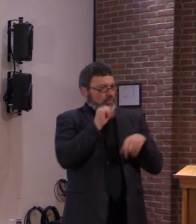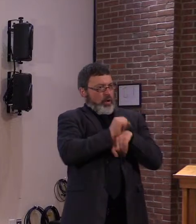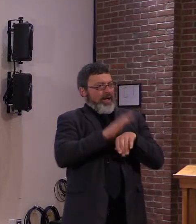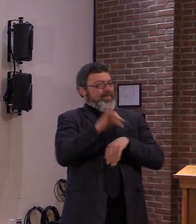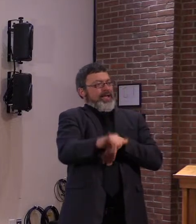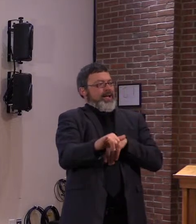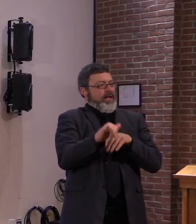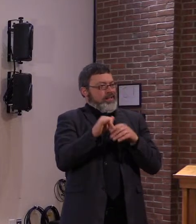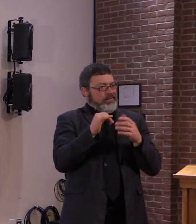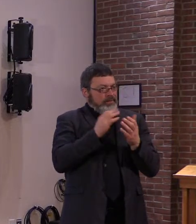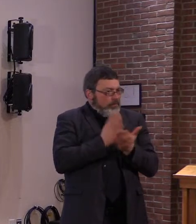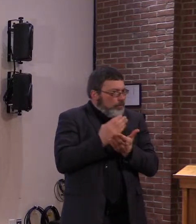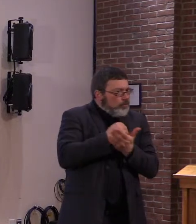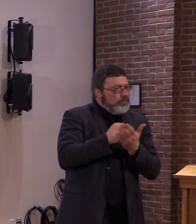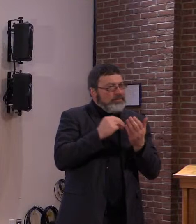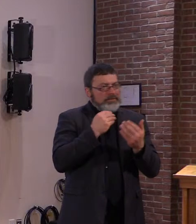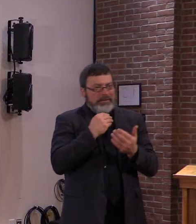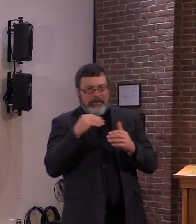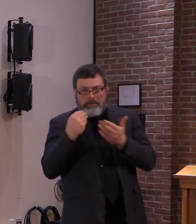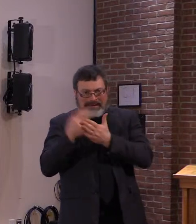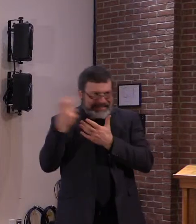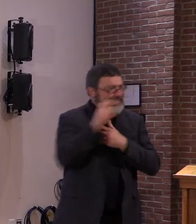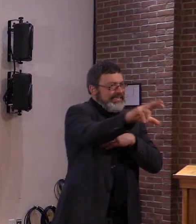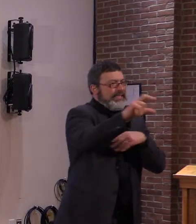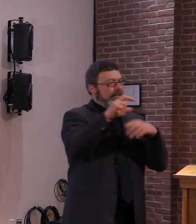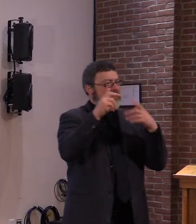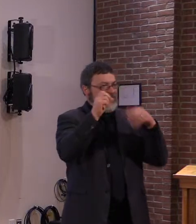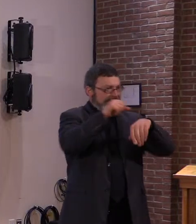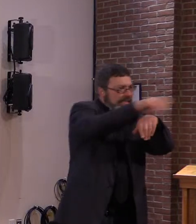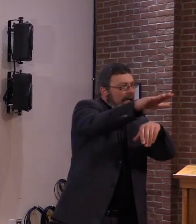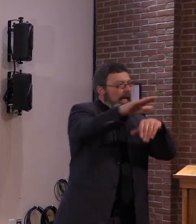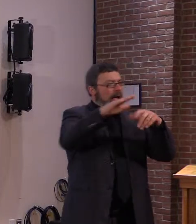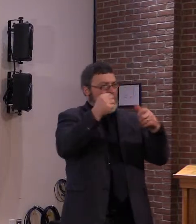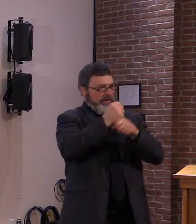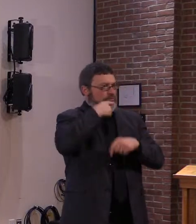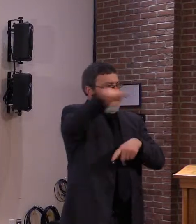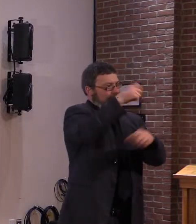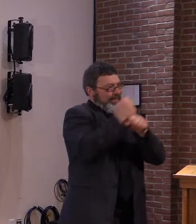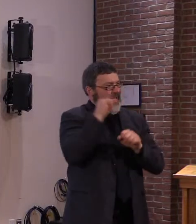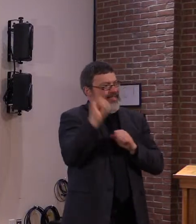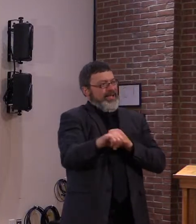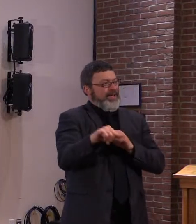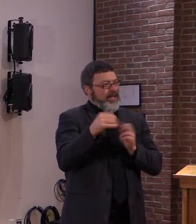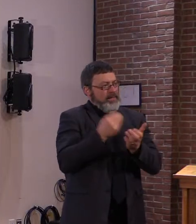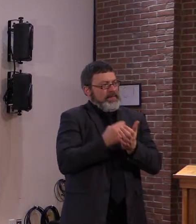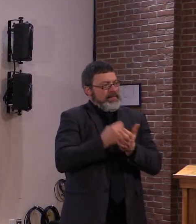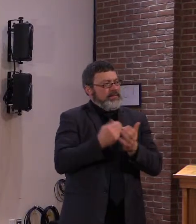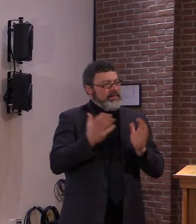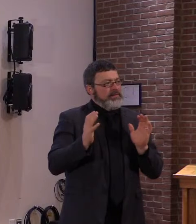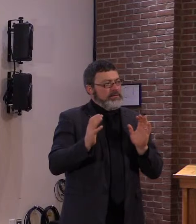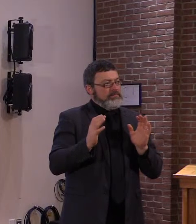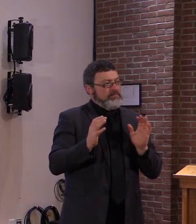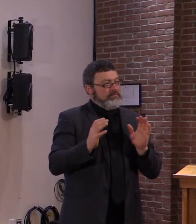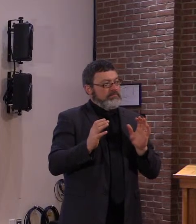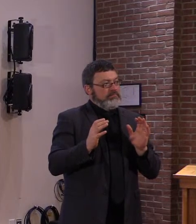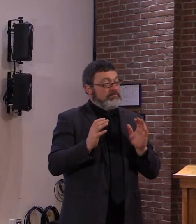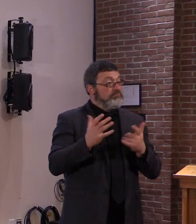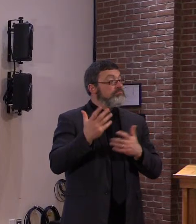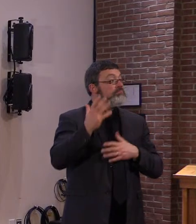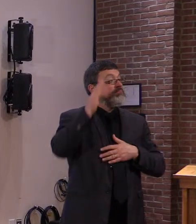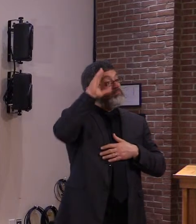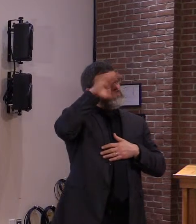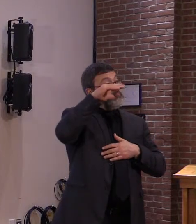other hand, they do have authority and responsibility for ensuring that everyone in their school buildings is safe. So I think as you saw